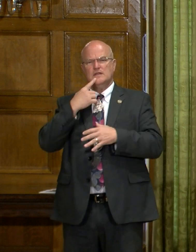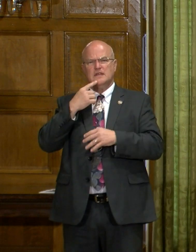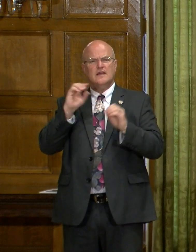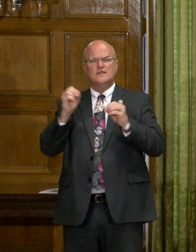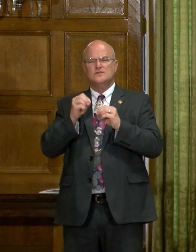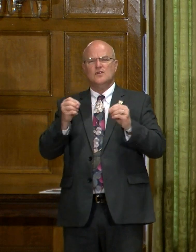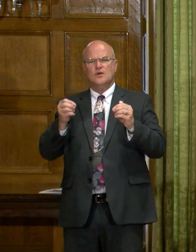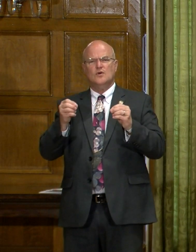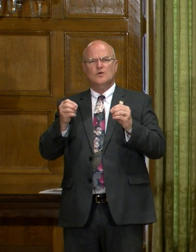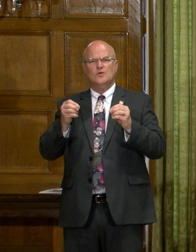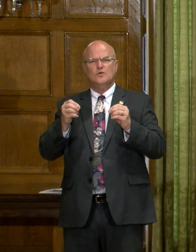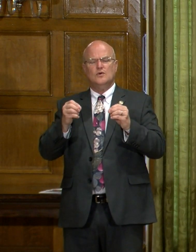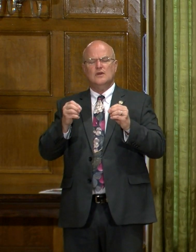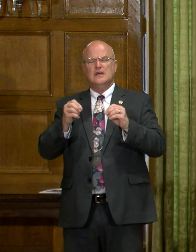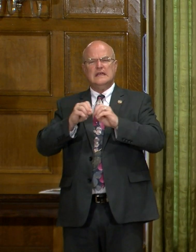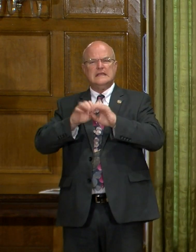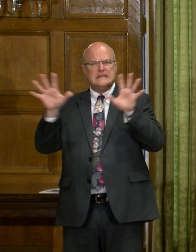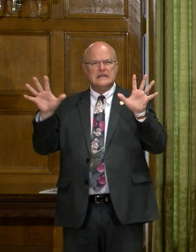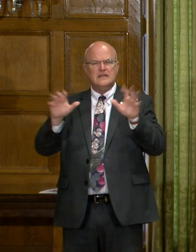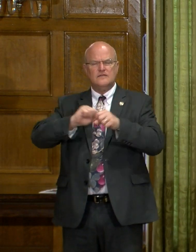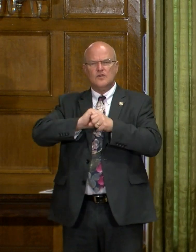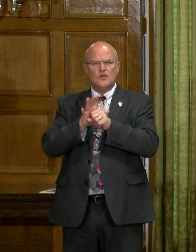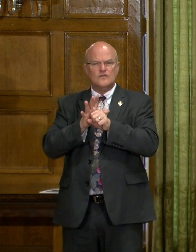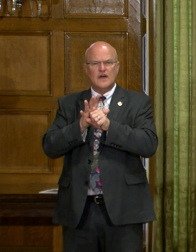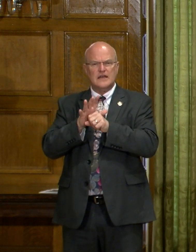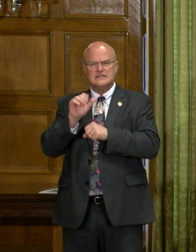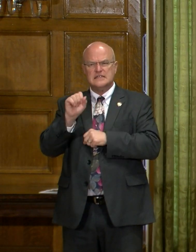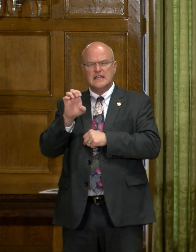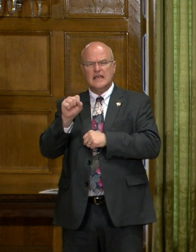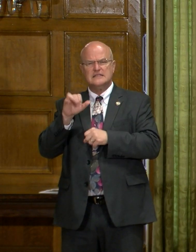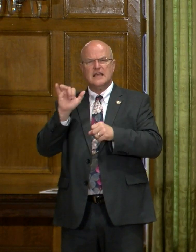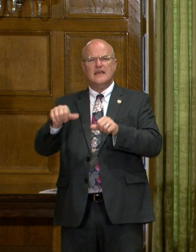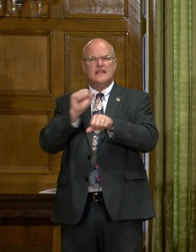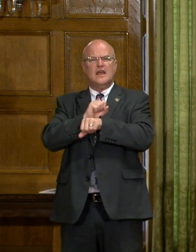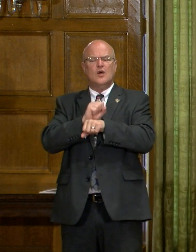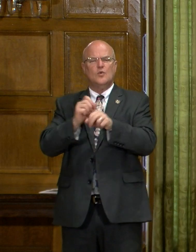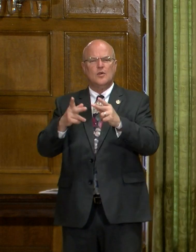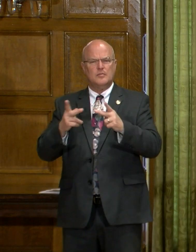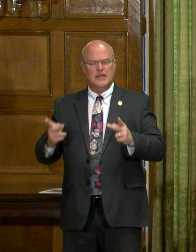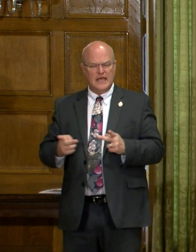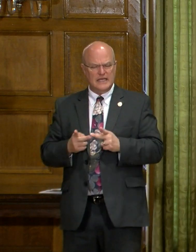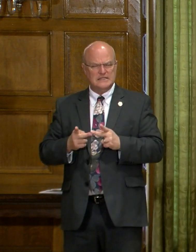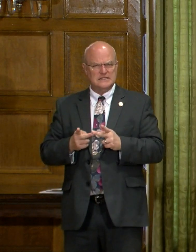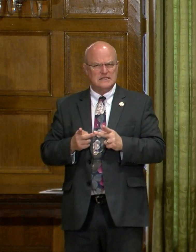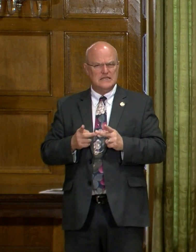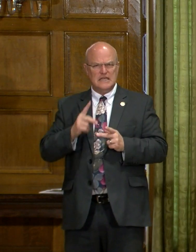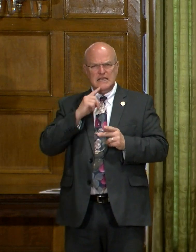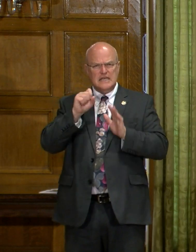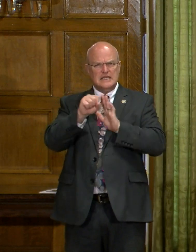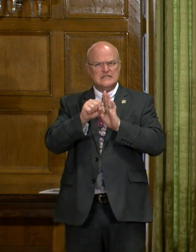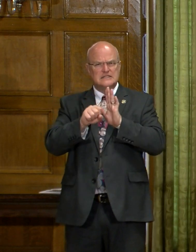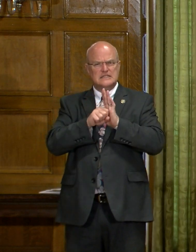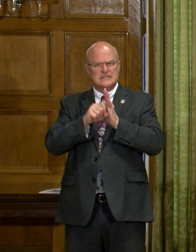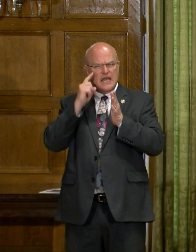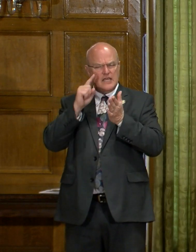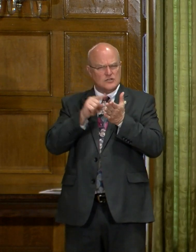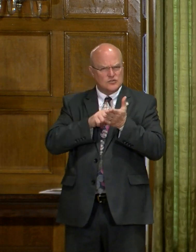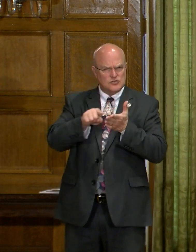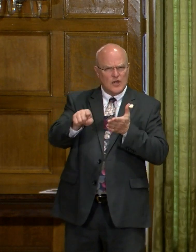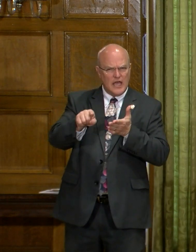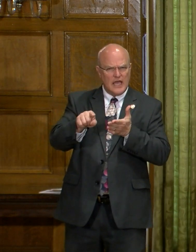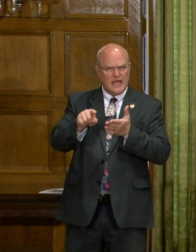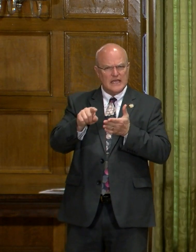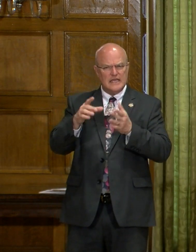no transparency on coronavirus cases in that workforce. Is the state